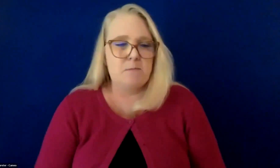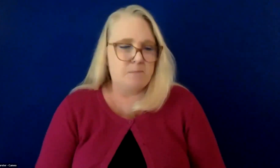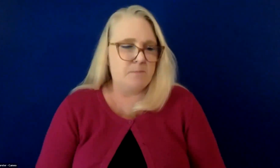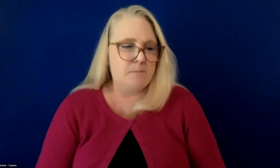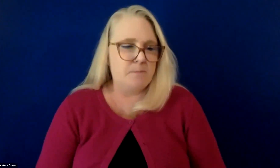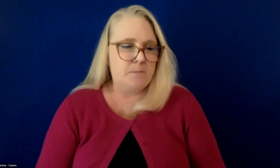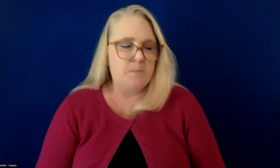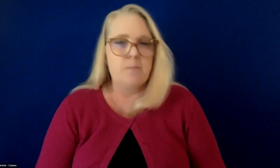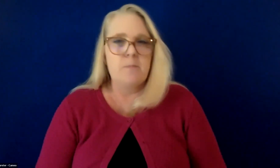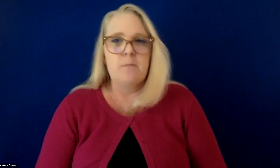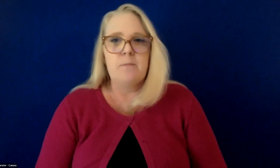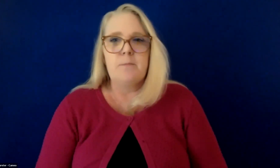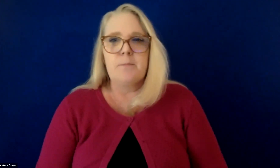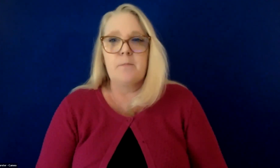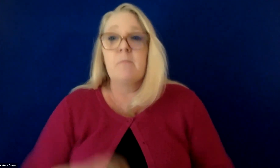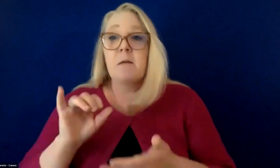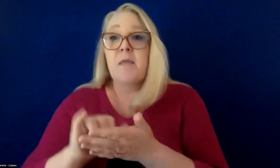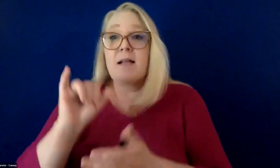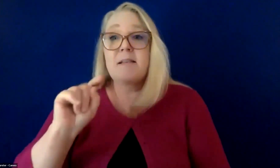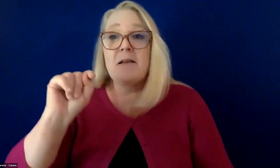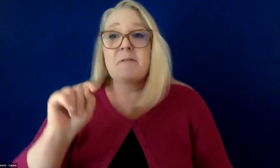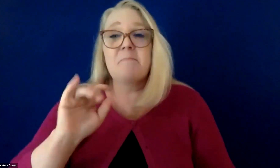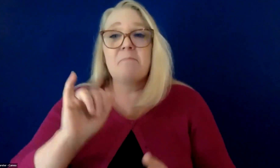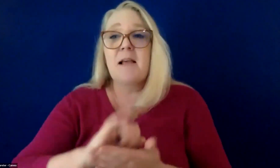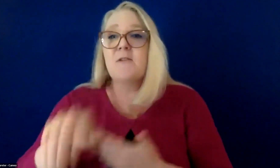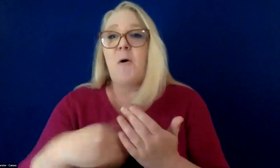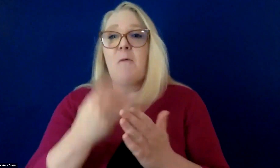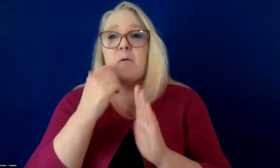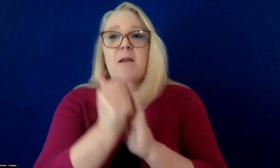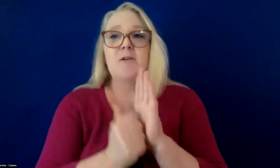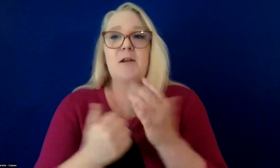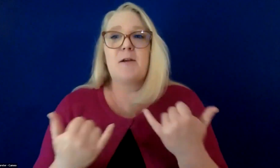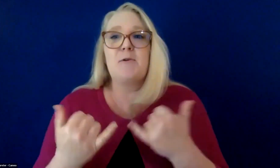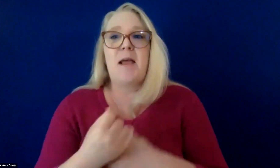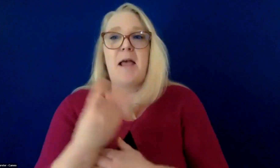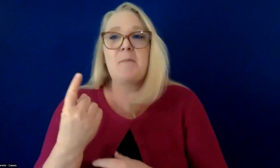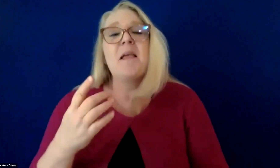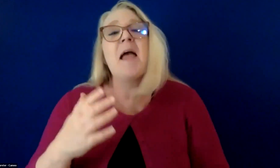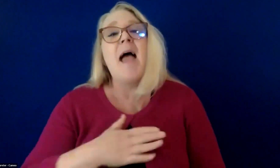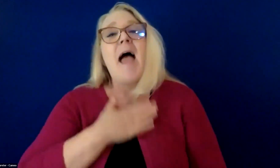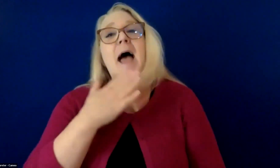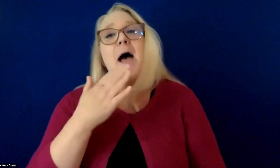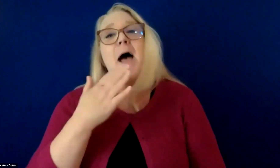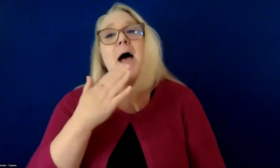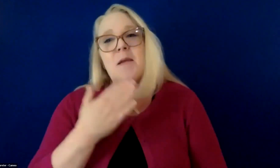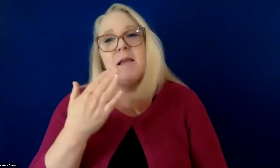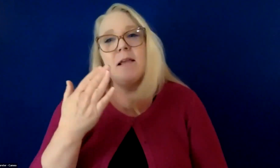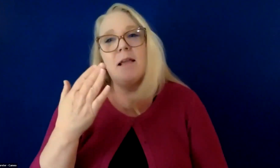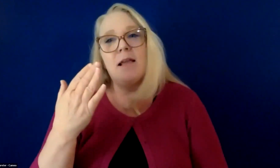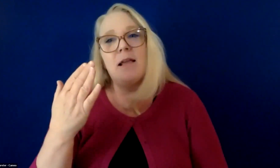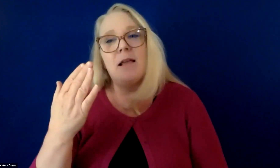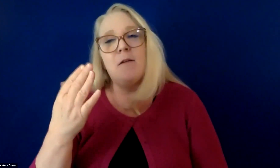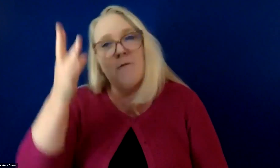Let's see. That's it. That's all I have for the agenda for today. Happy Friday, folks. Happy Father's Day